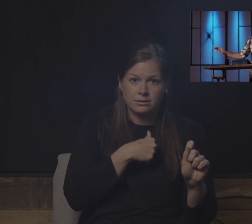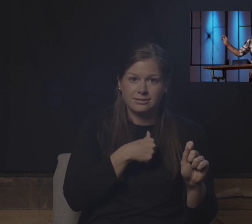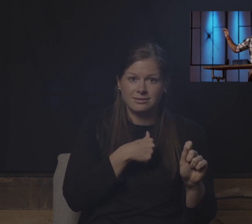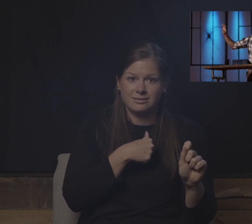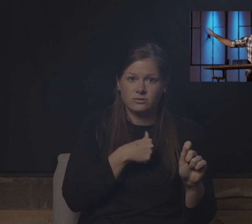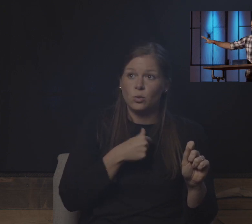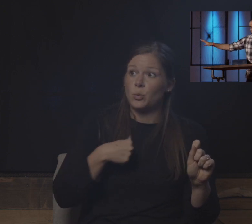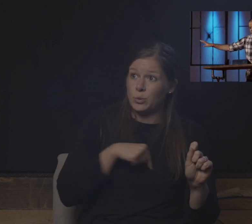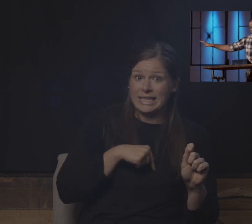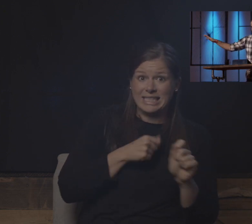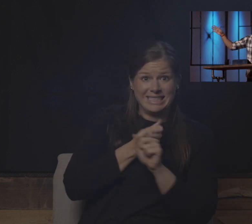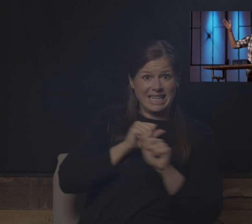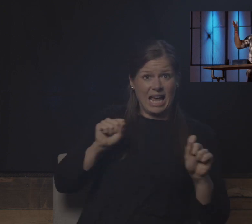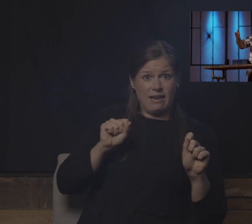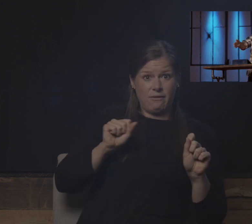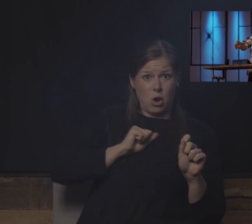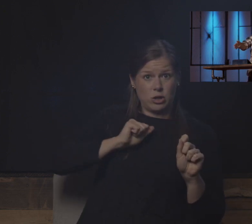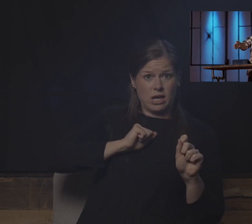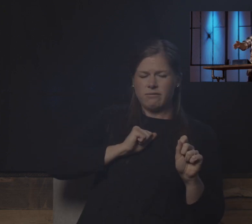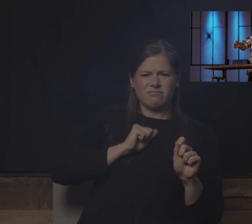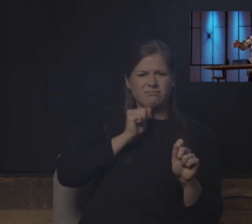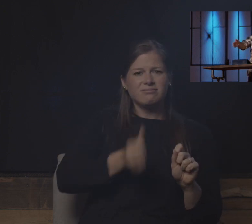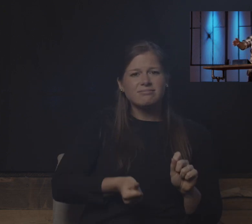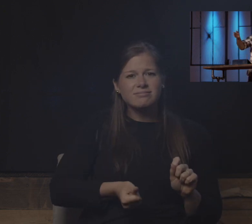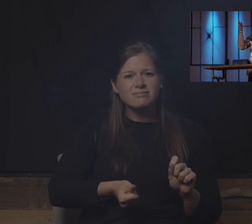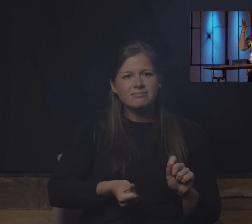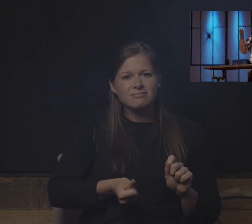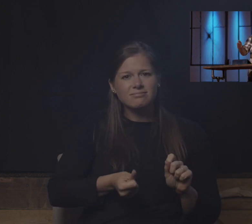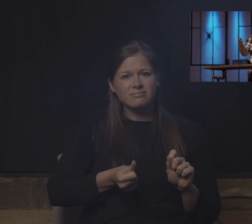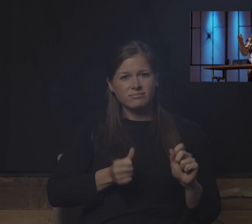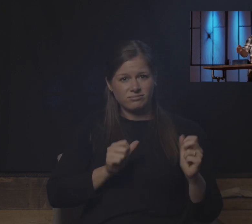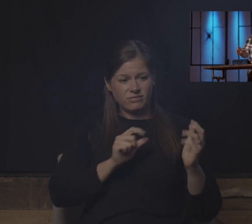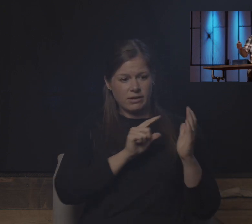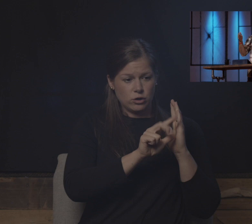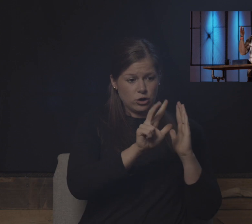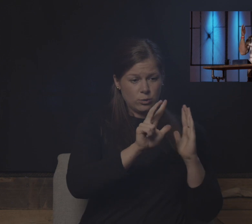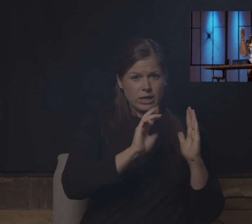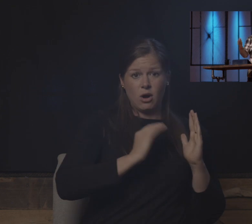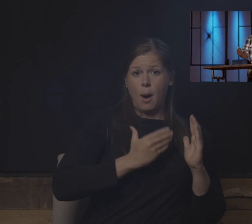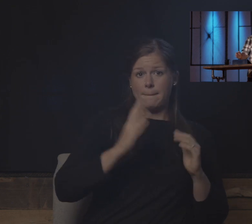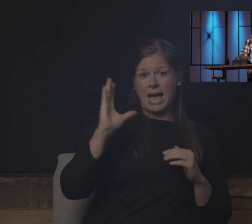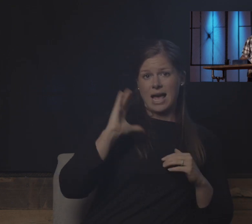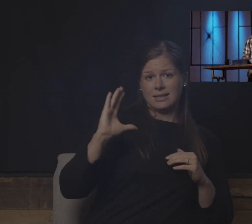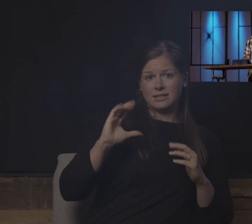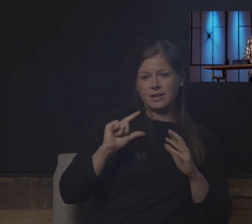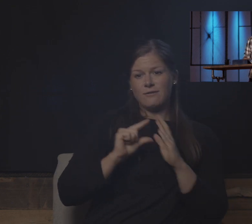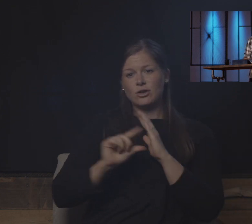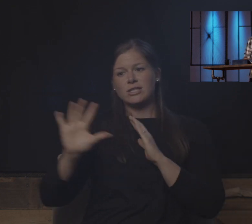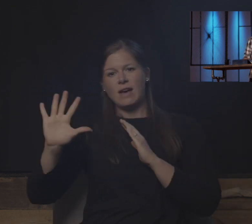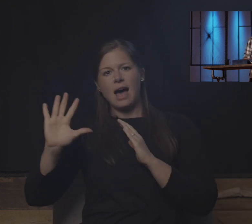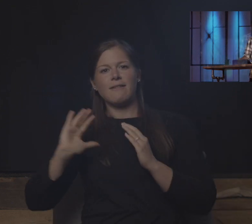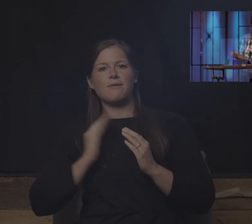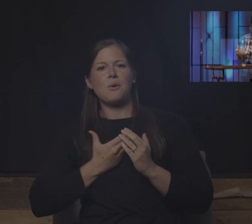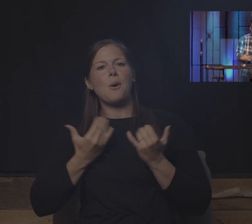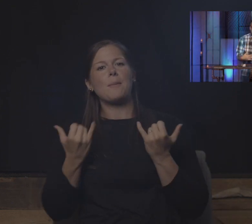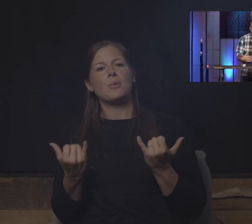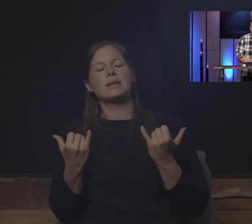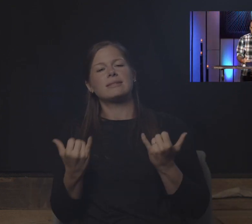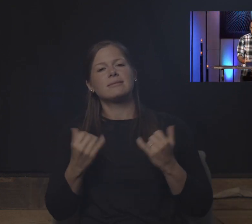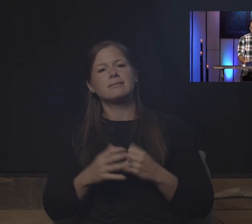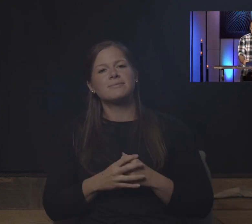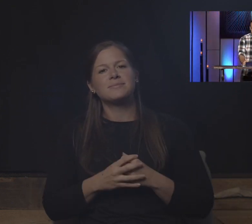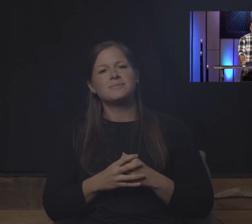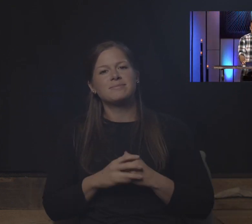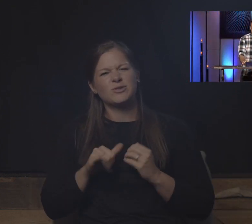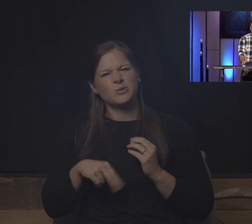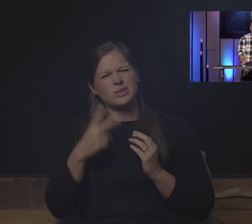pride. Contrasting our past with our present should humble us deeply. Look at that list